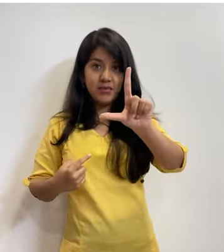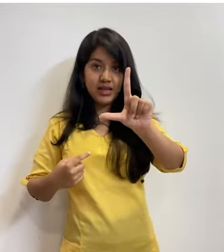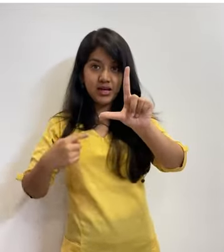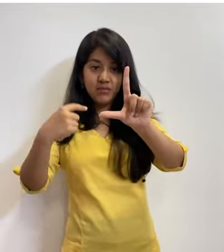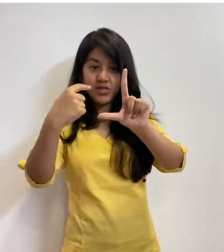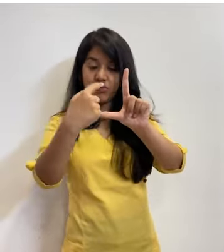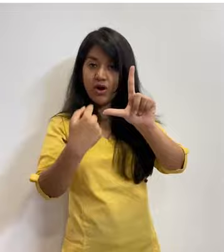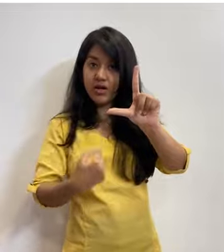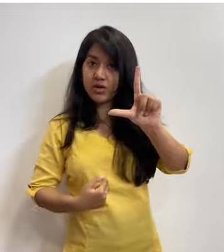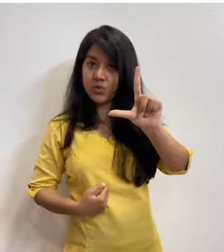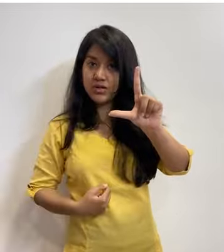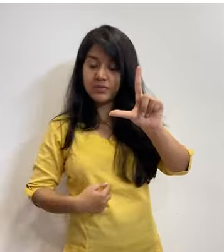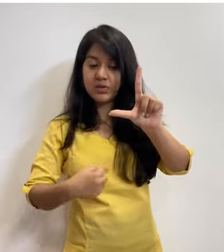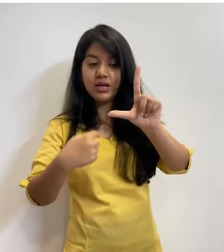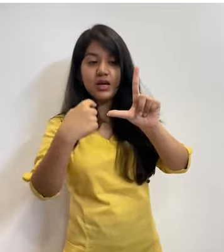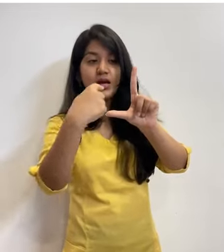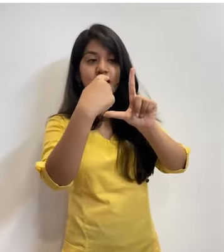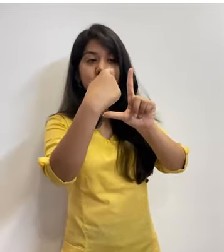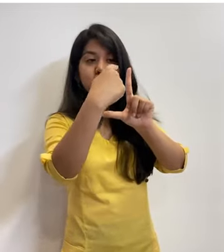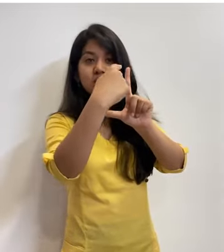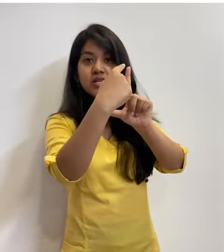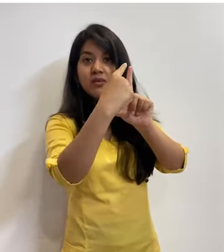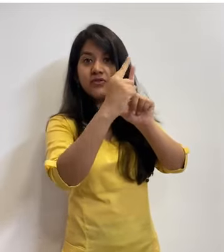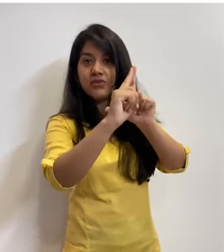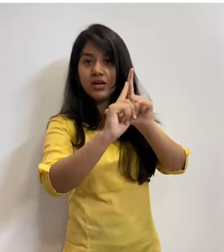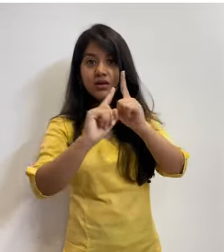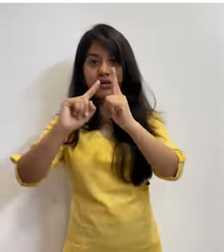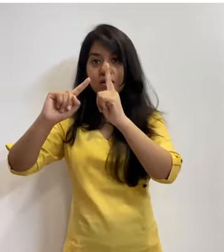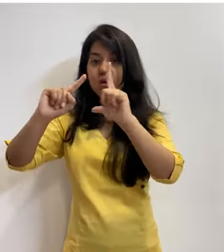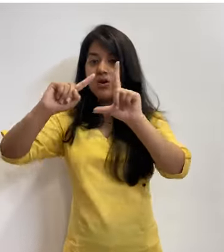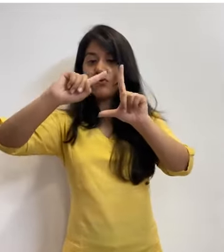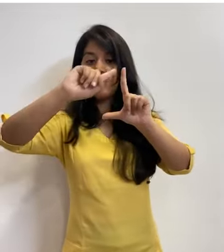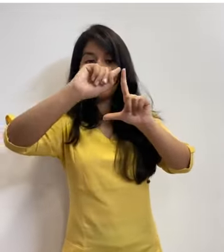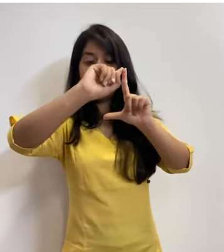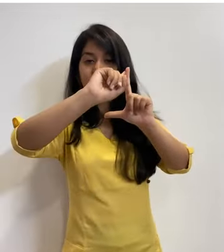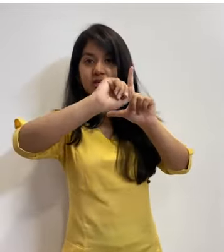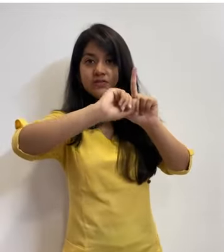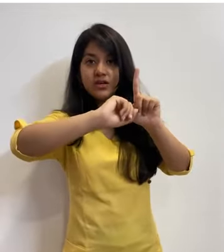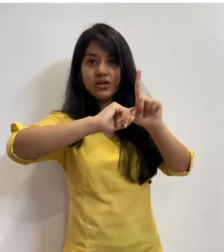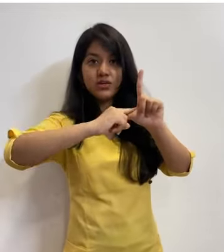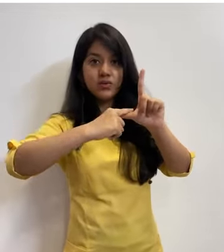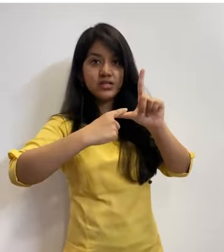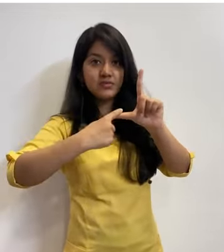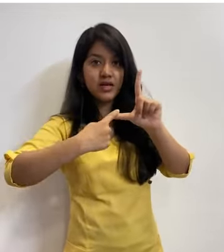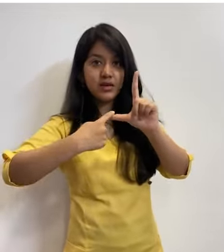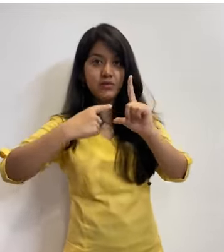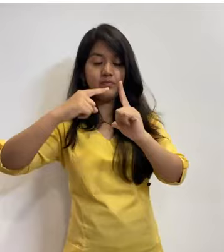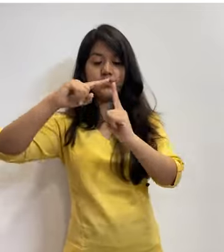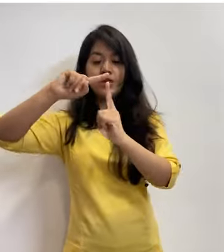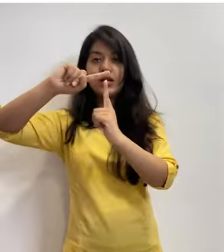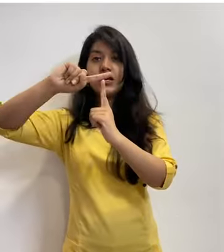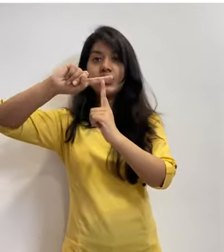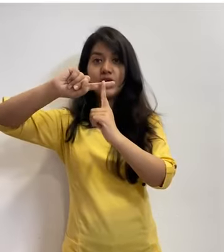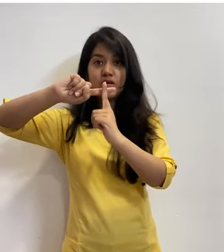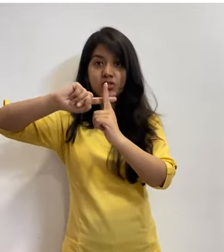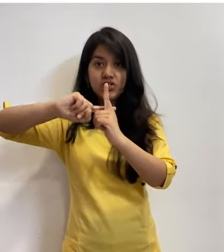My thumb is pointing towards me and I am brushing my finger from my index finger towards my thumb,